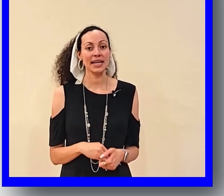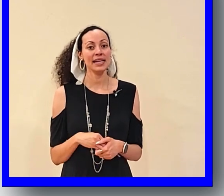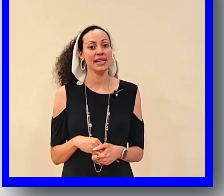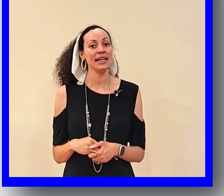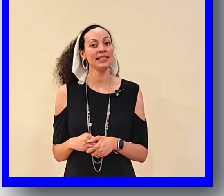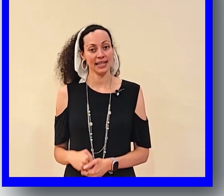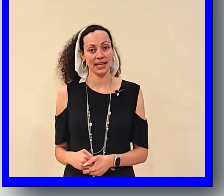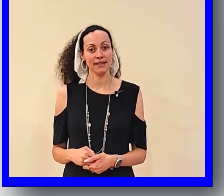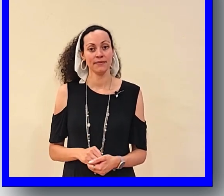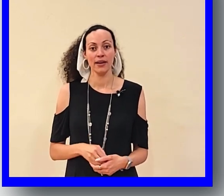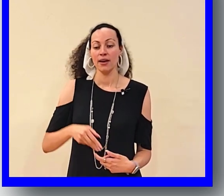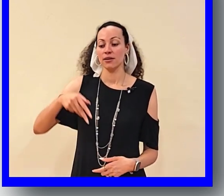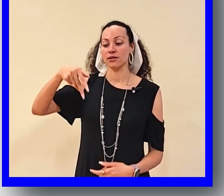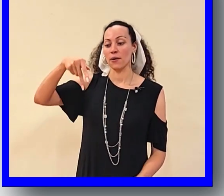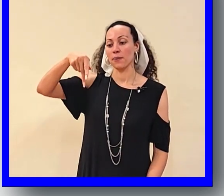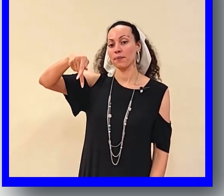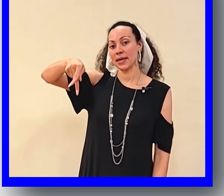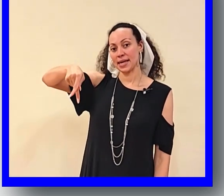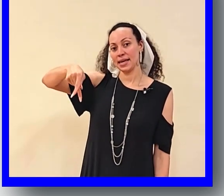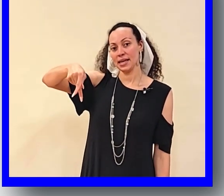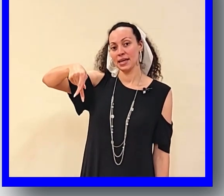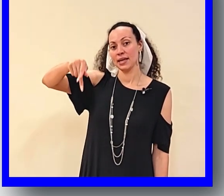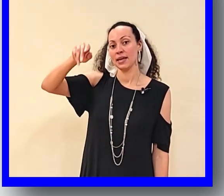is P-E-T. So